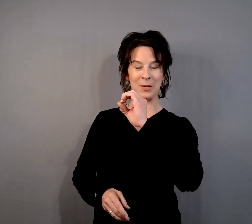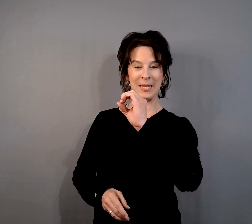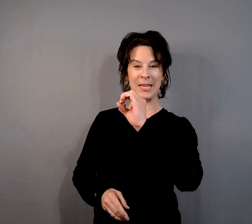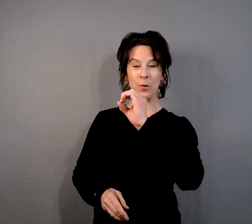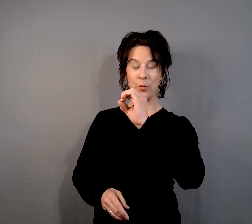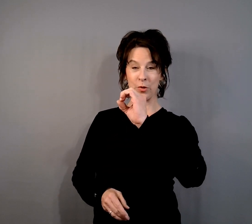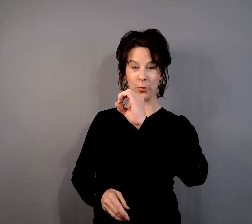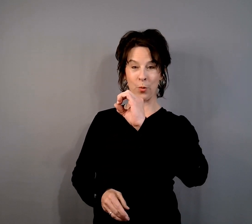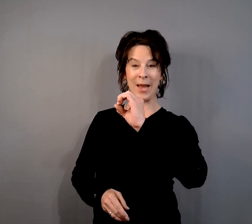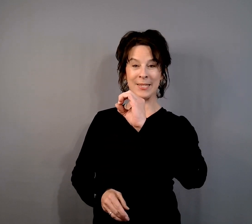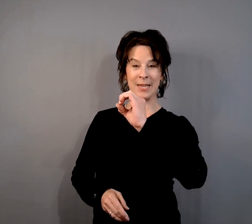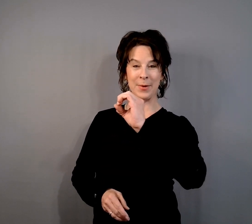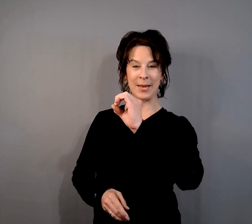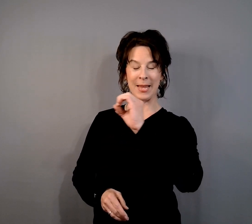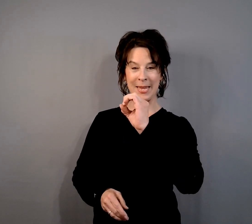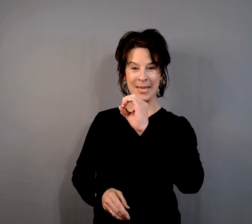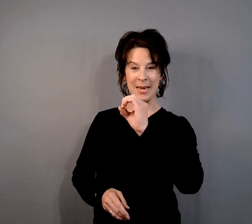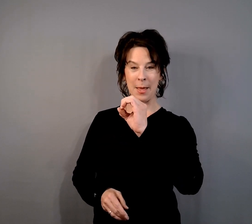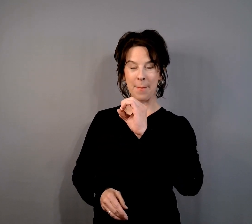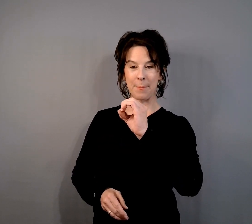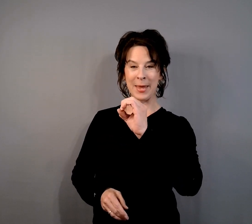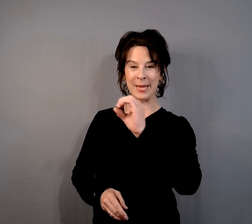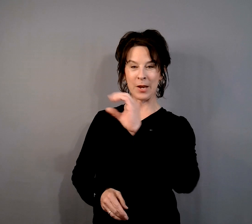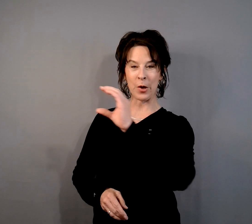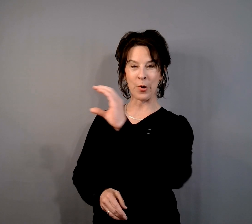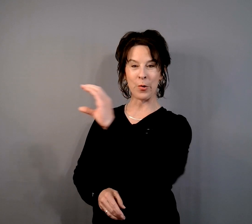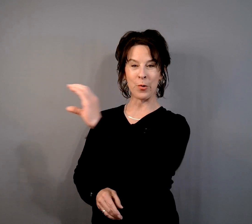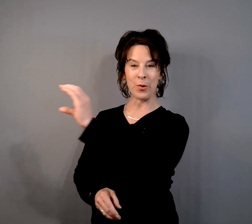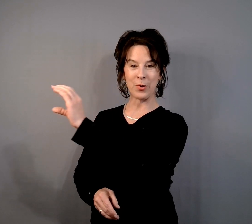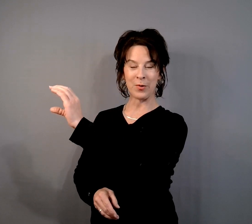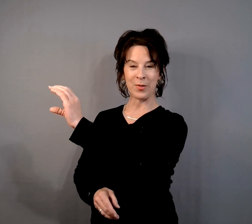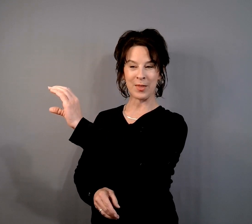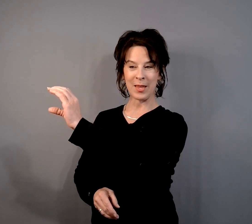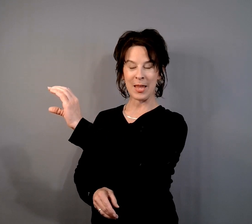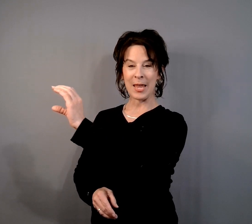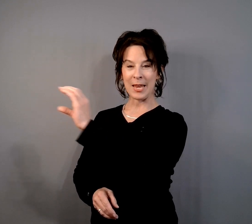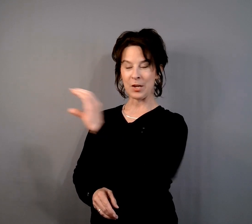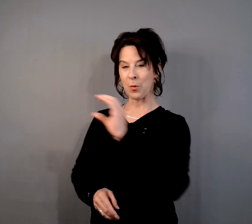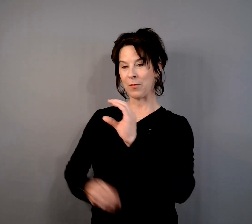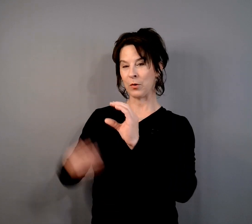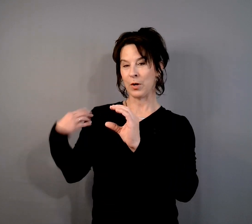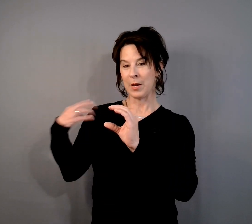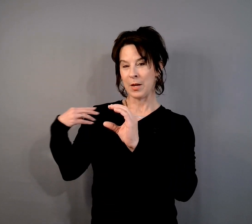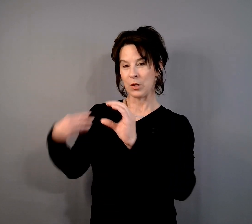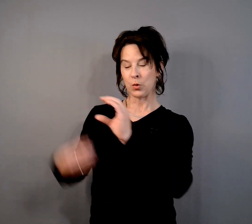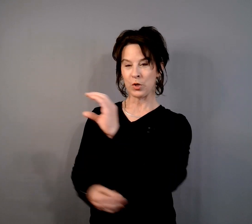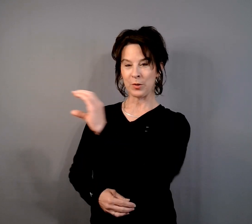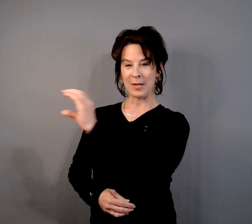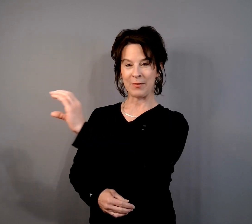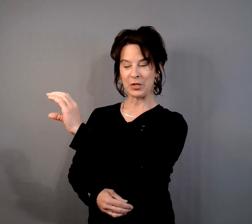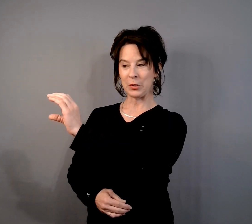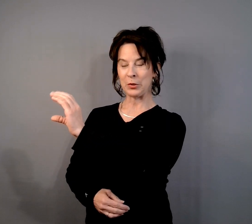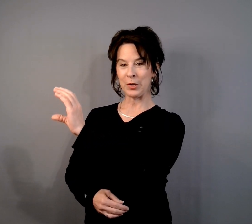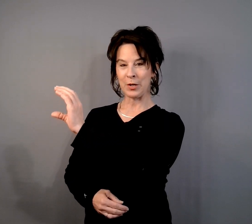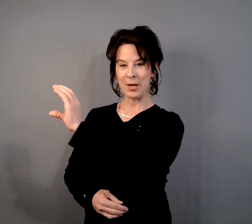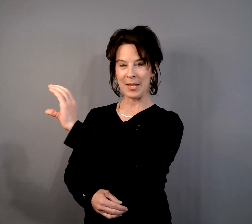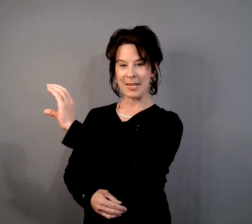literally with your right dominant hand, make an O and go over towards your left shoulder. It's